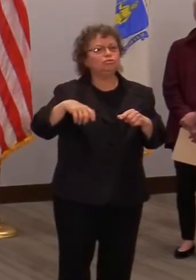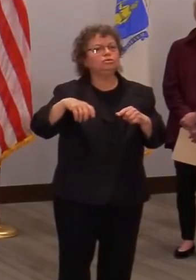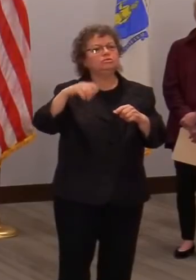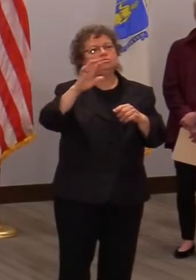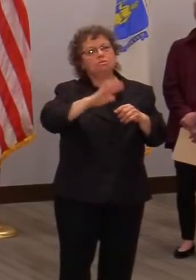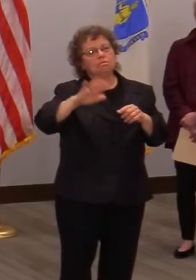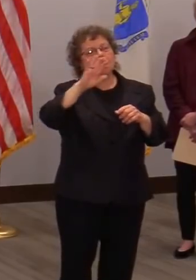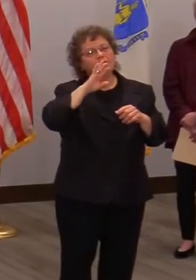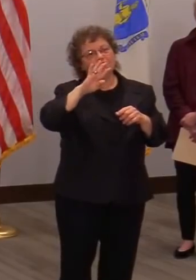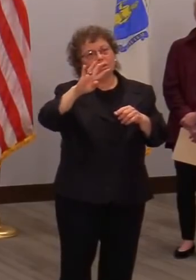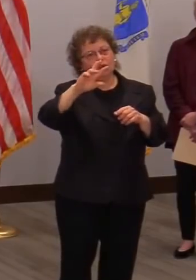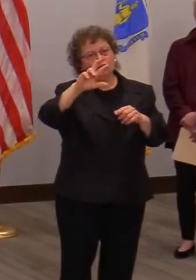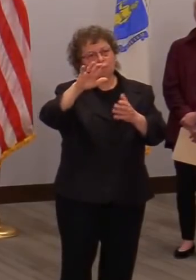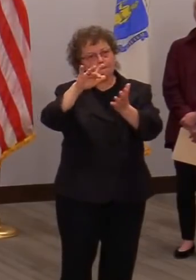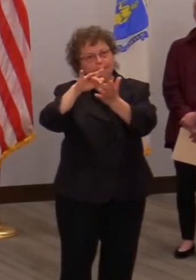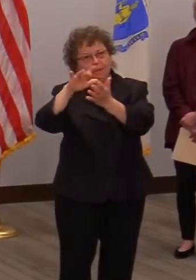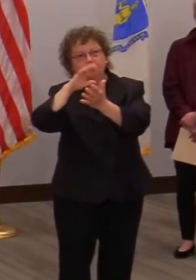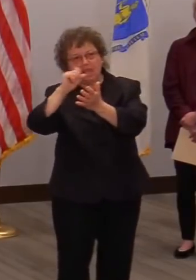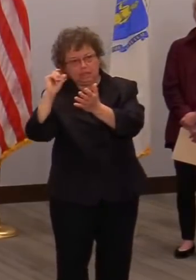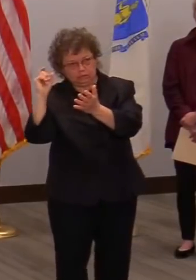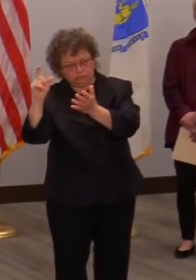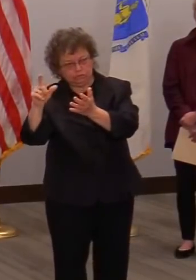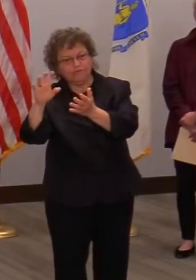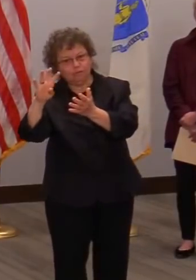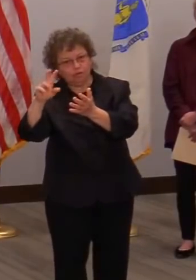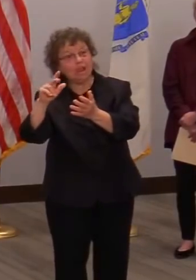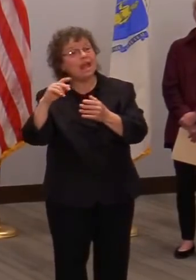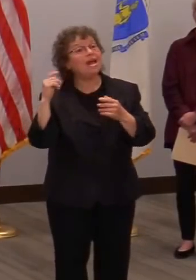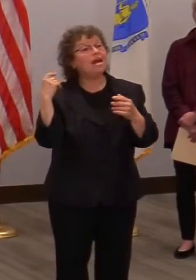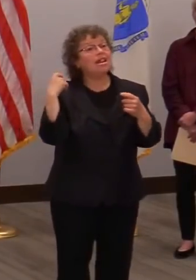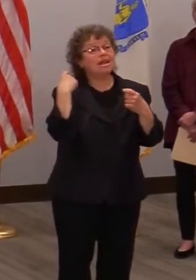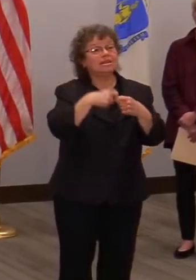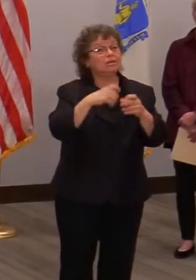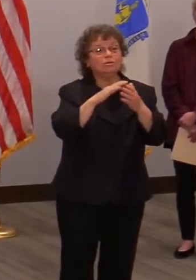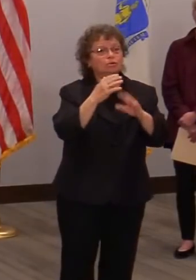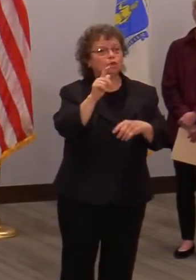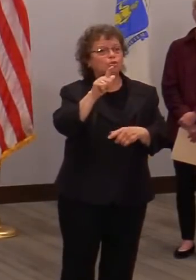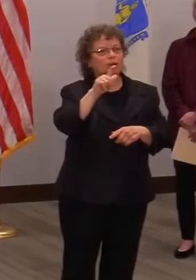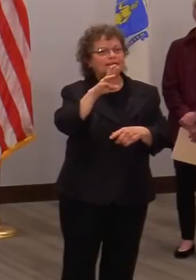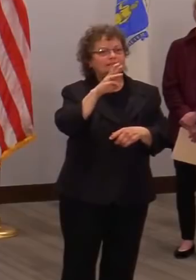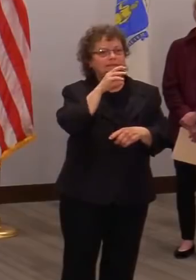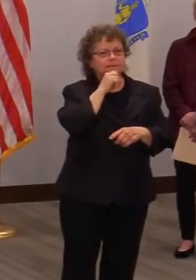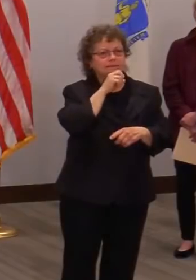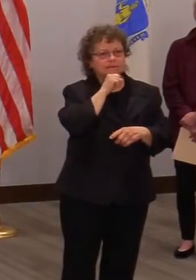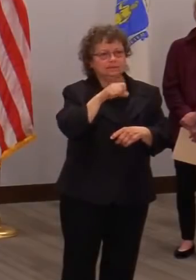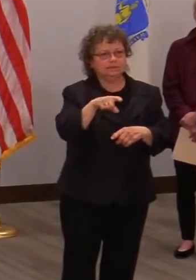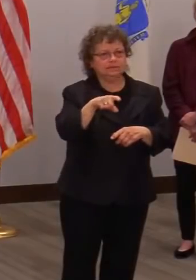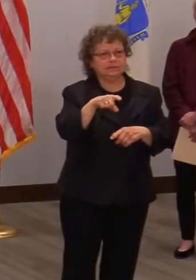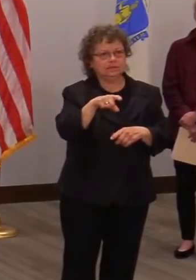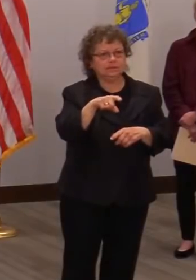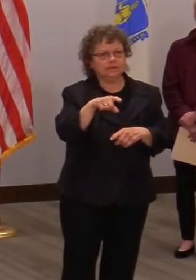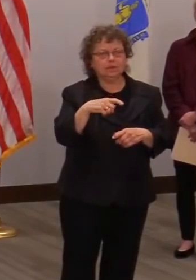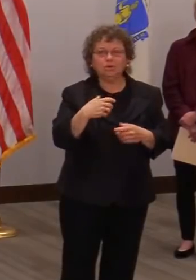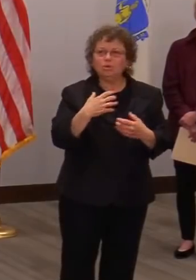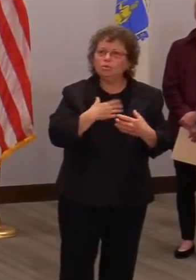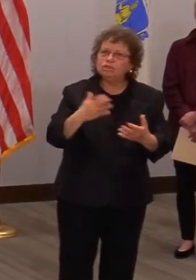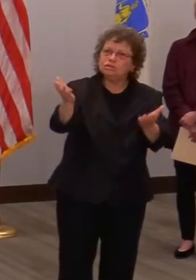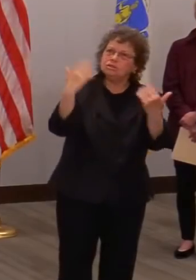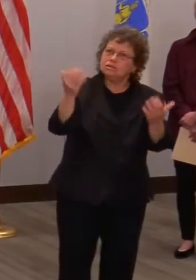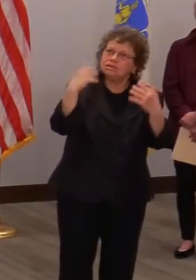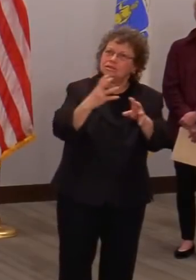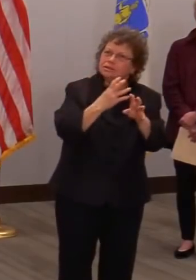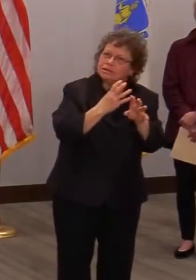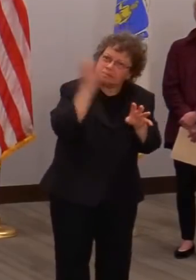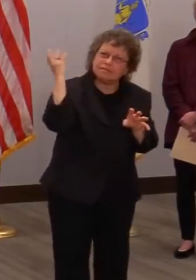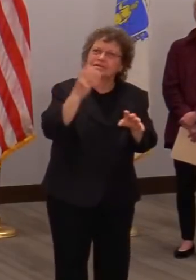43. The median age in the Latino community is 26. And they are not lining up as fast as we would like them to get